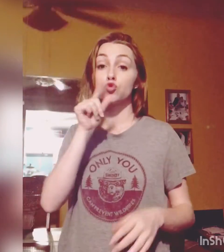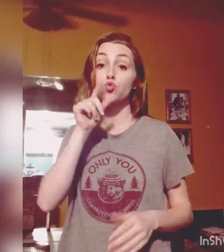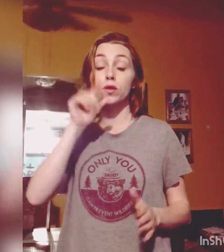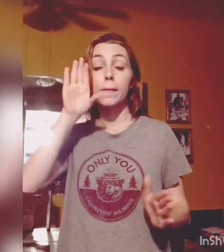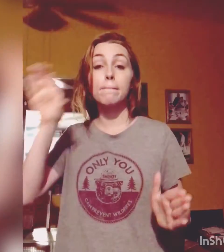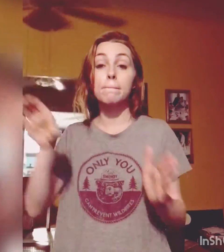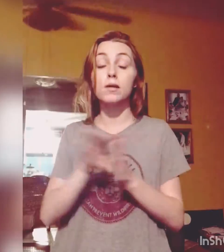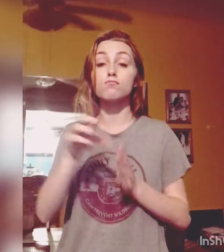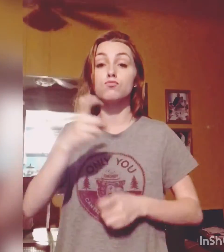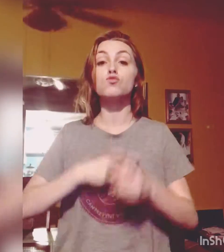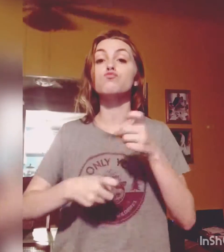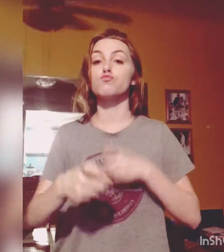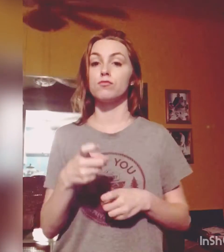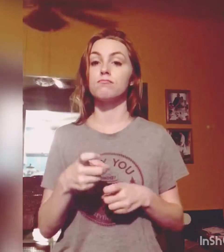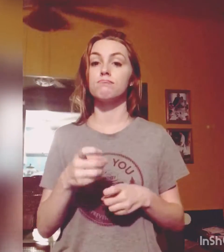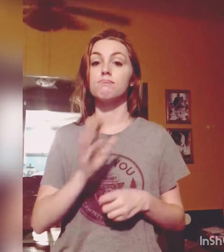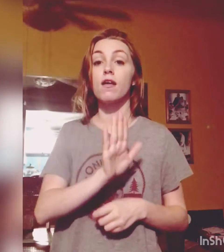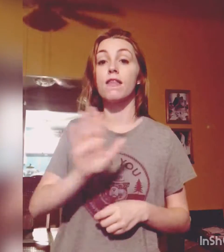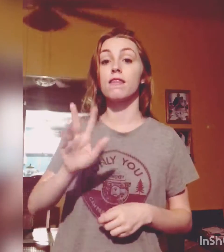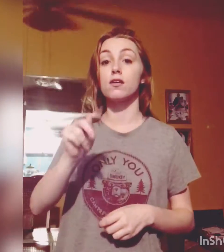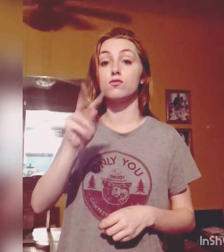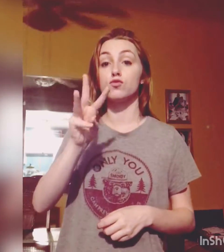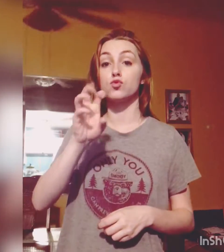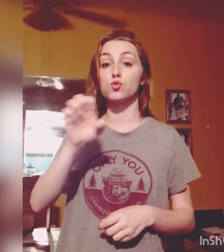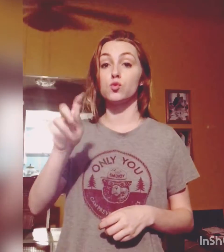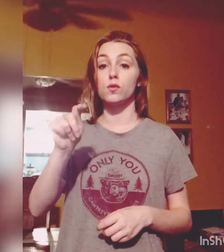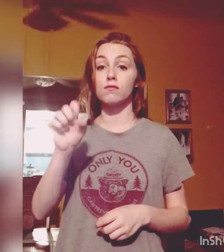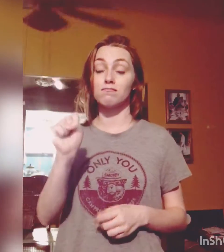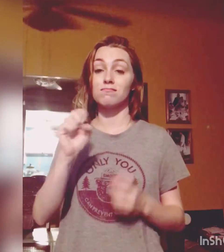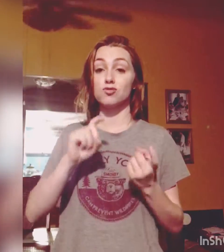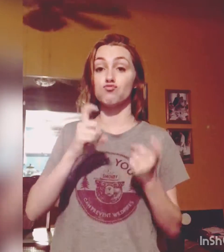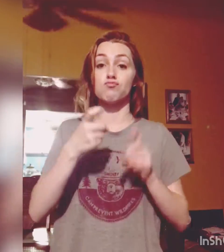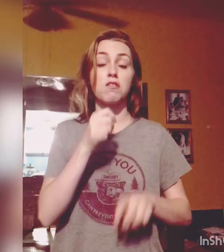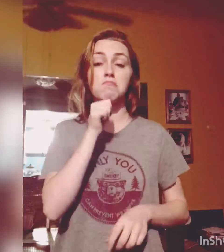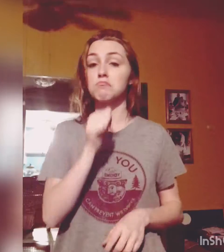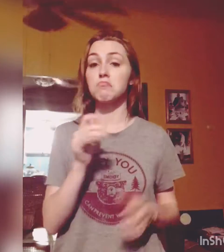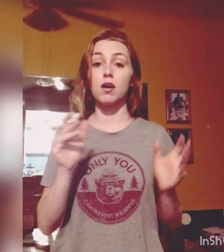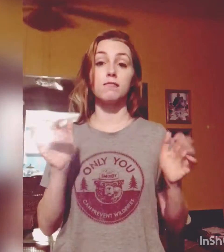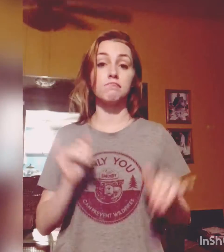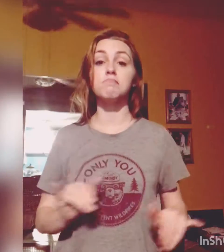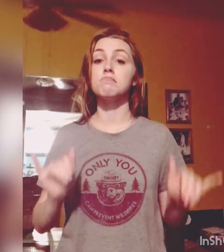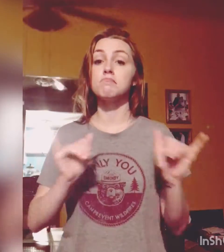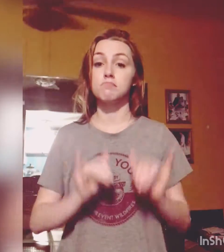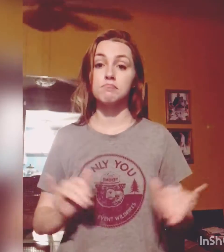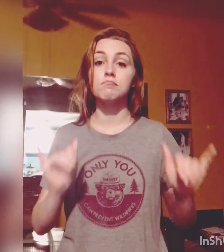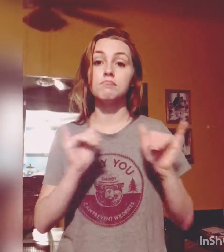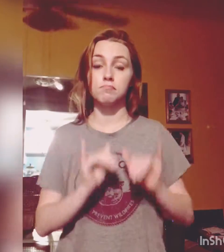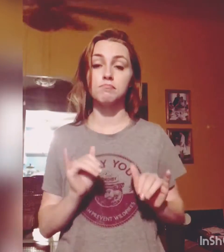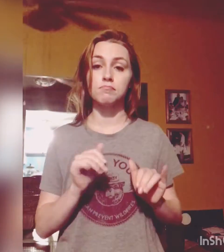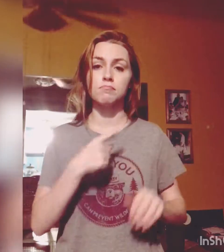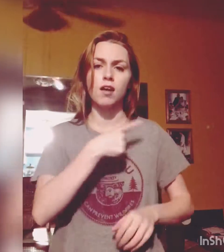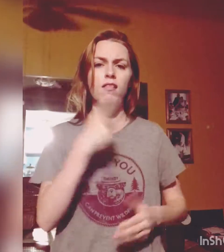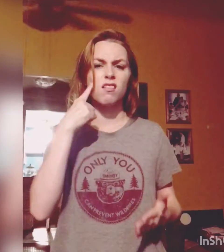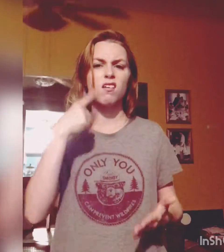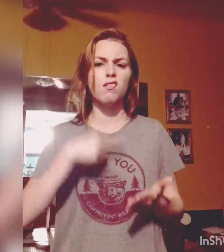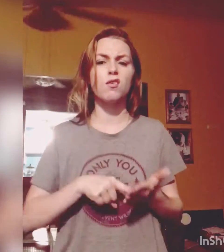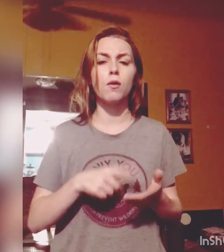their content, they kept tweeting the same as usual. But suddenly, the white guys noticed they were getting called the N-word all the time, and they were getting the